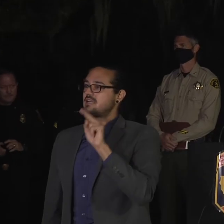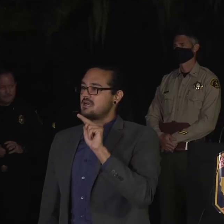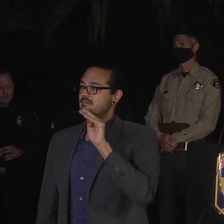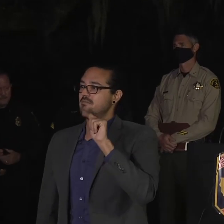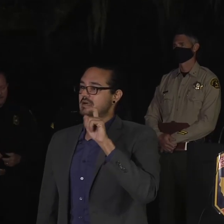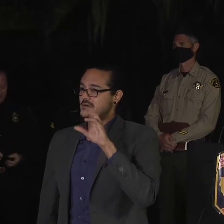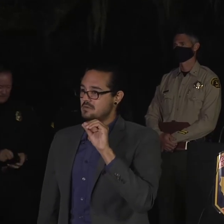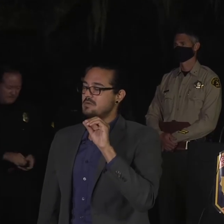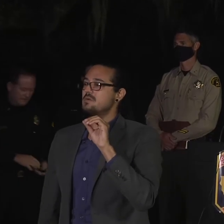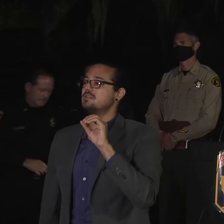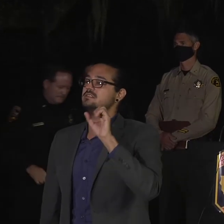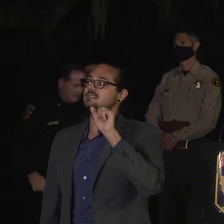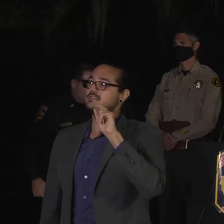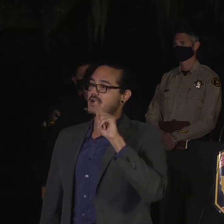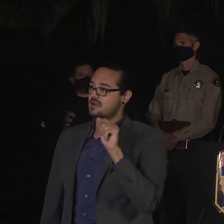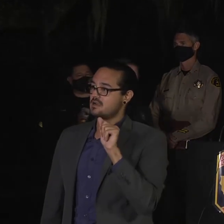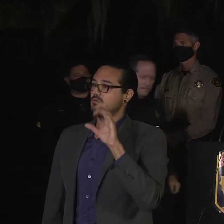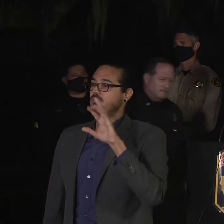Ian Larkin.